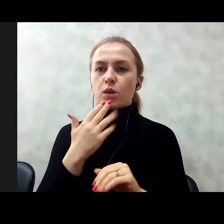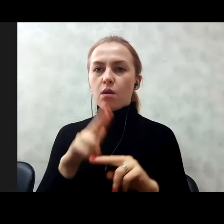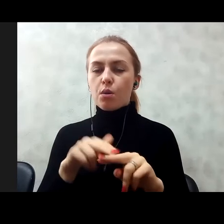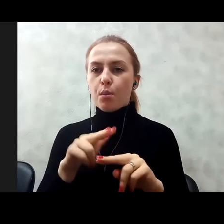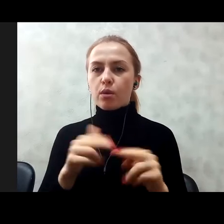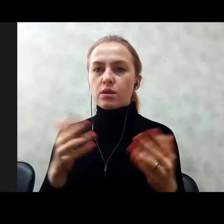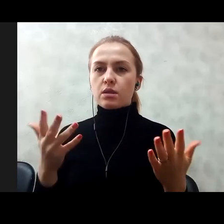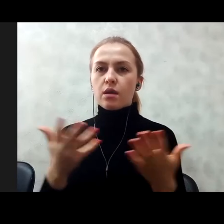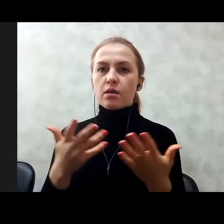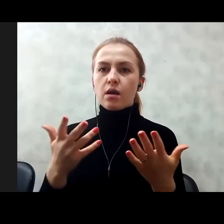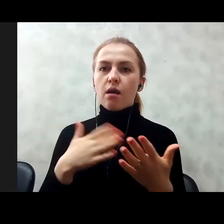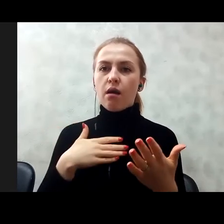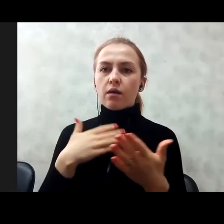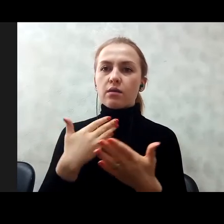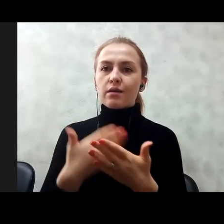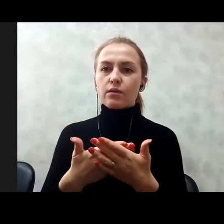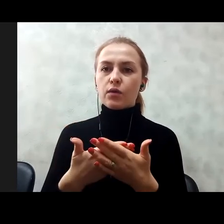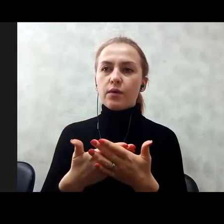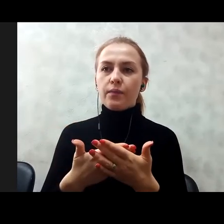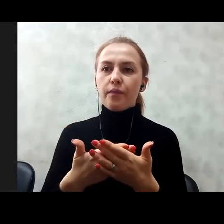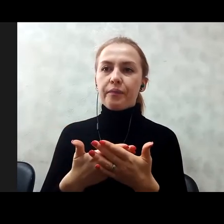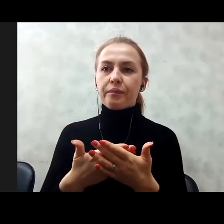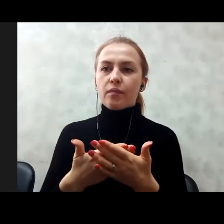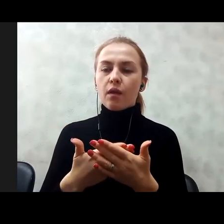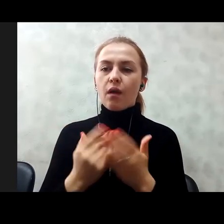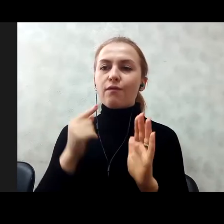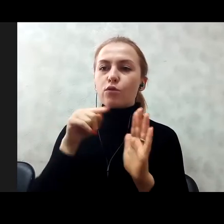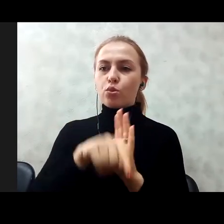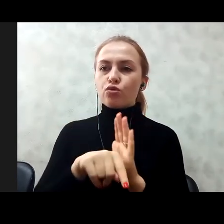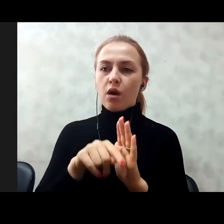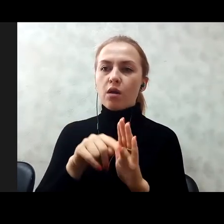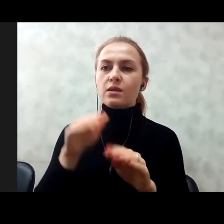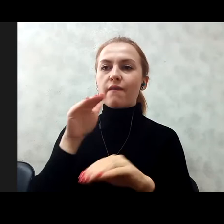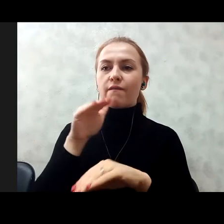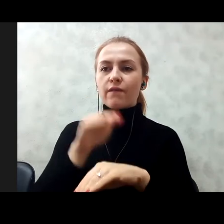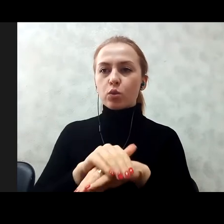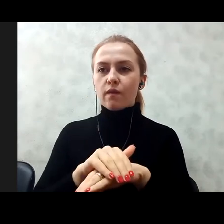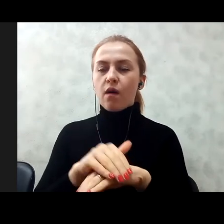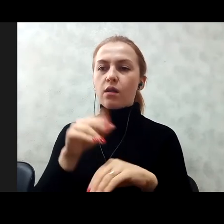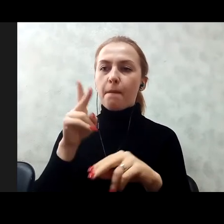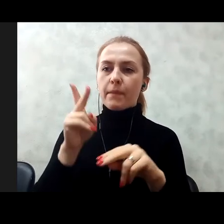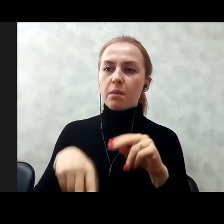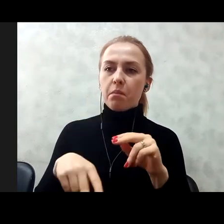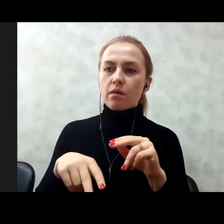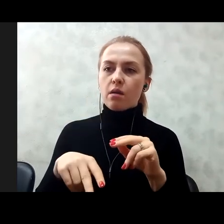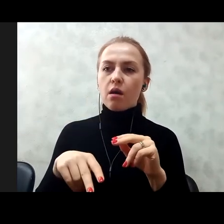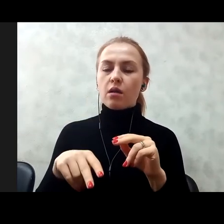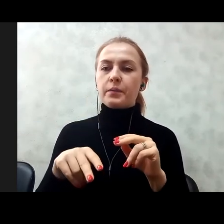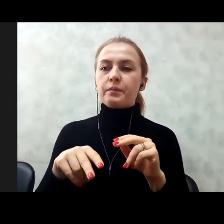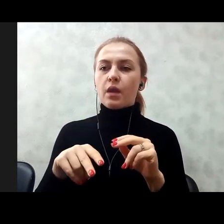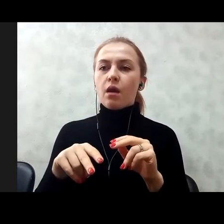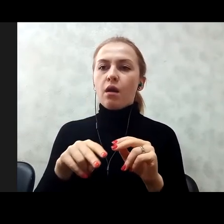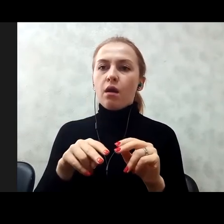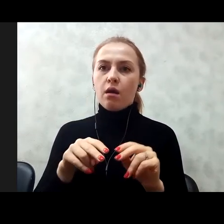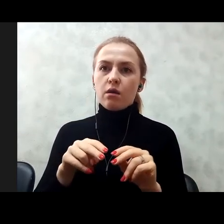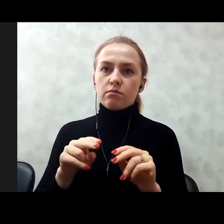The National Police of Ukraine contributed to that as well. They interfered